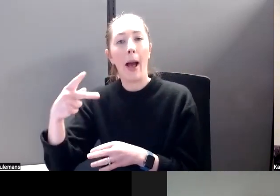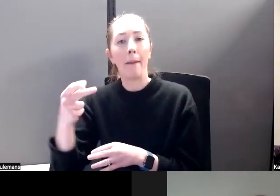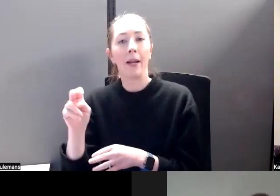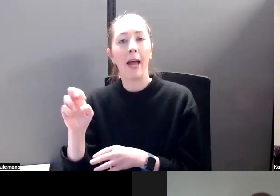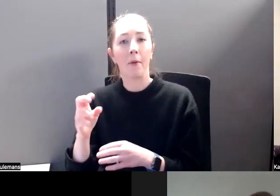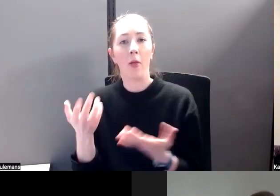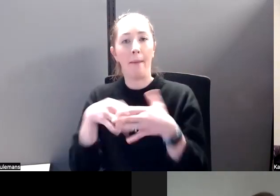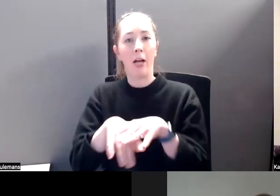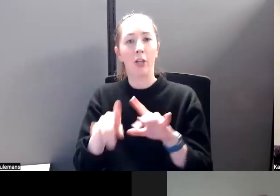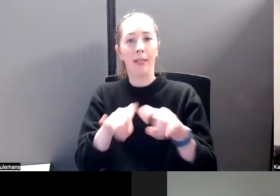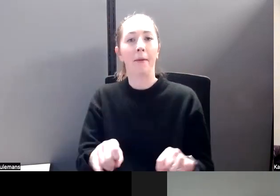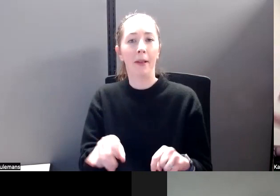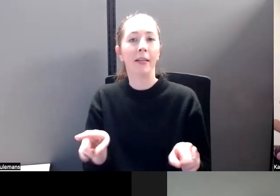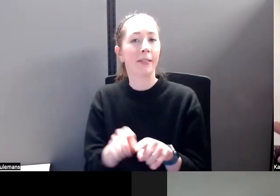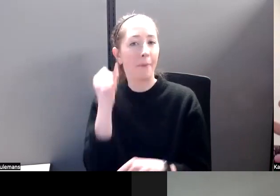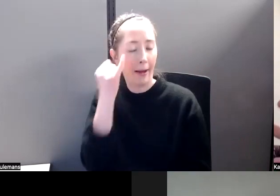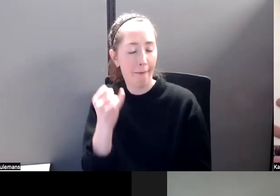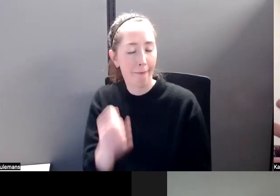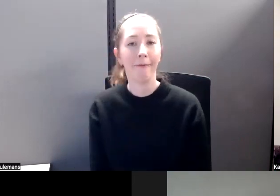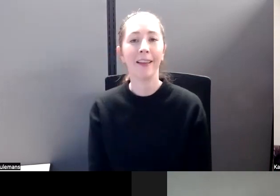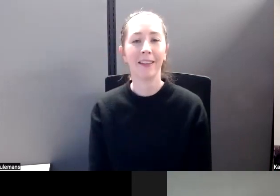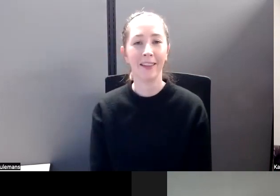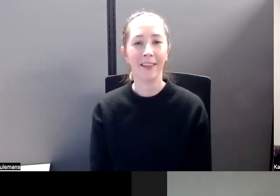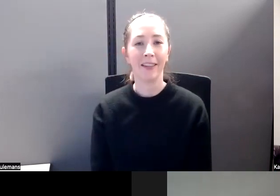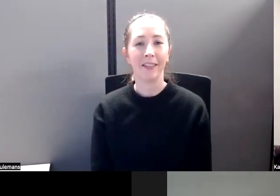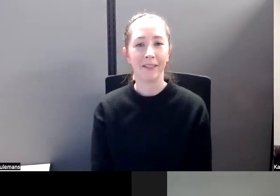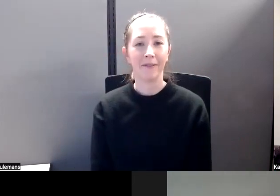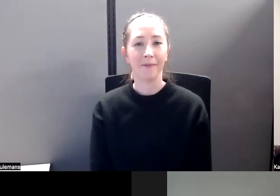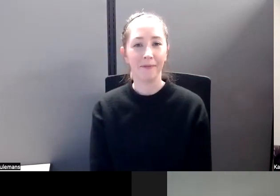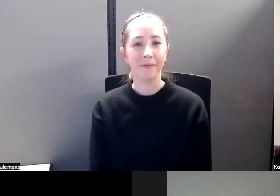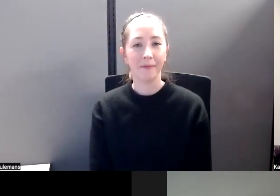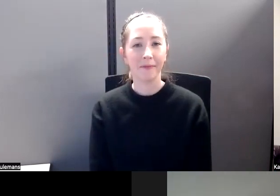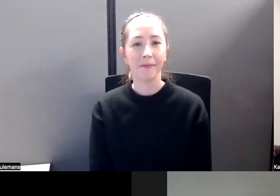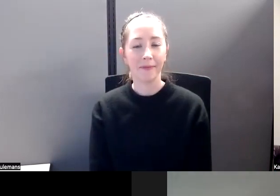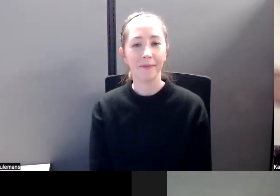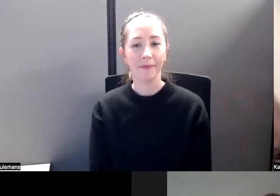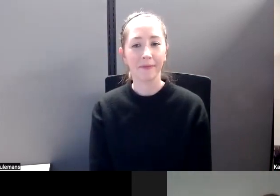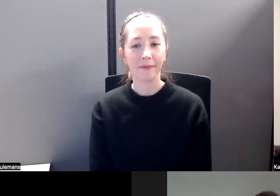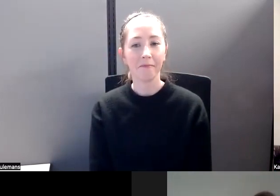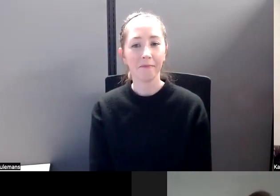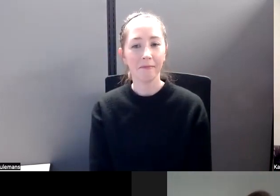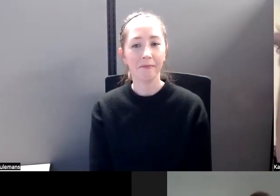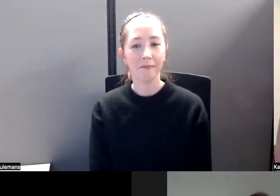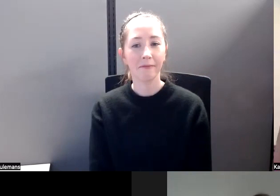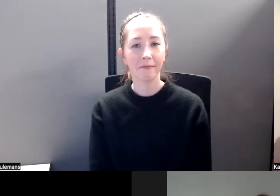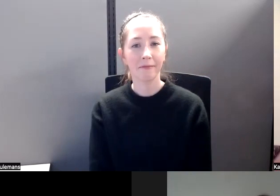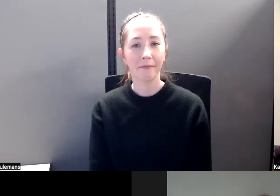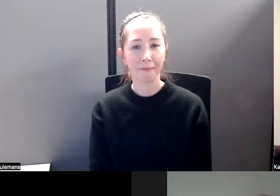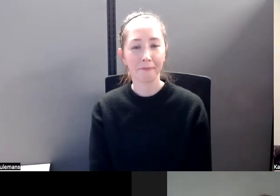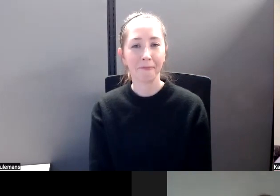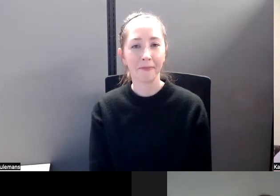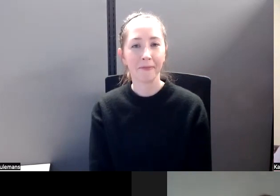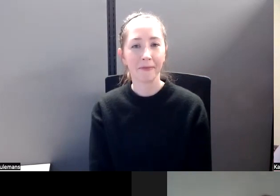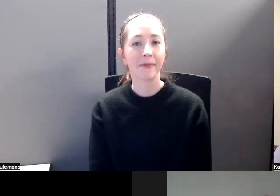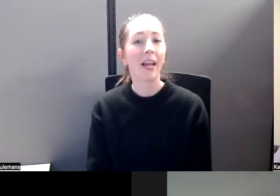love it. It's perfect. I think both of those movies, they're pretty good overall. So put them together. Then you it's